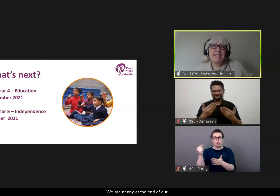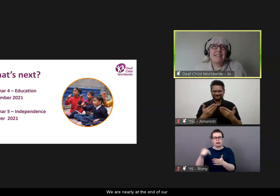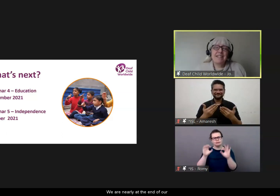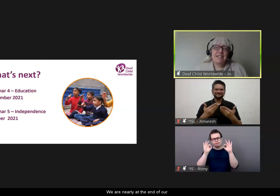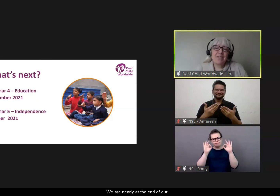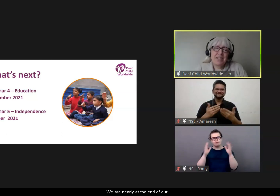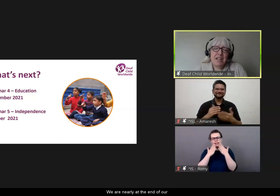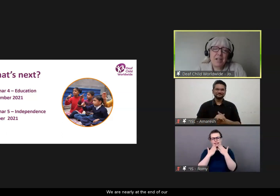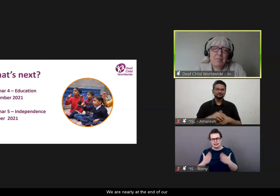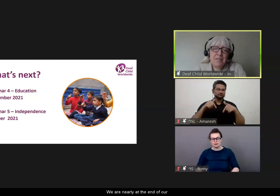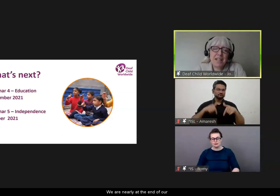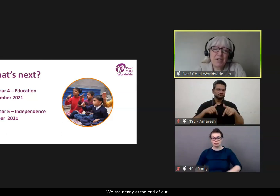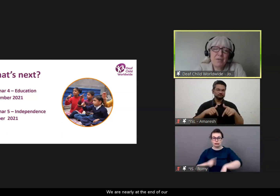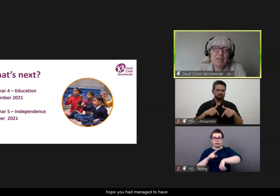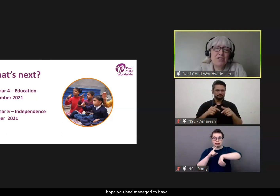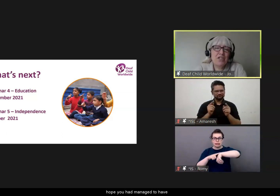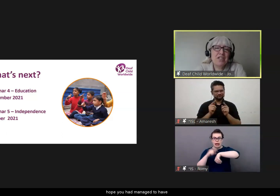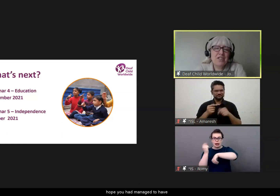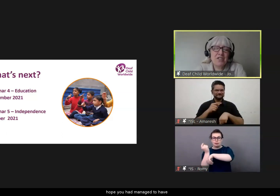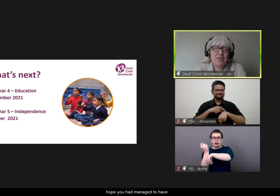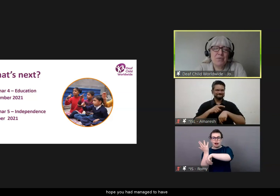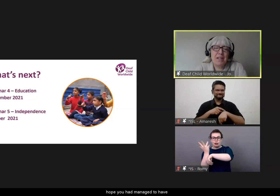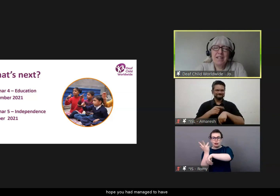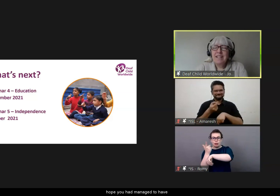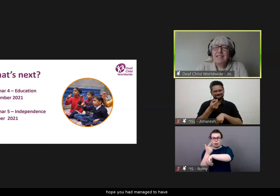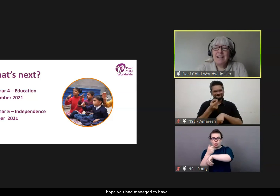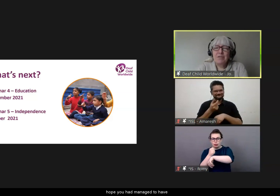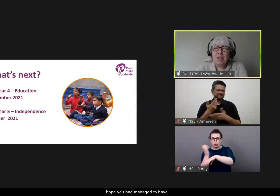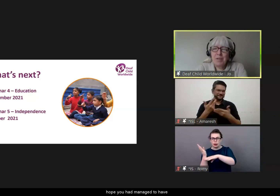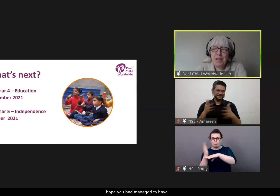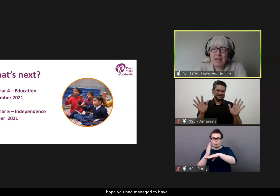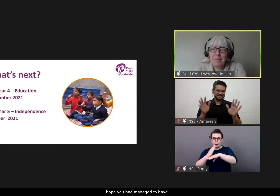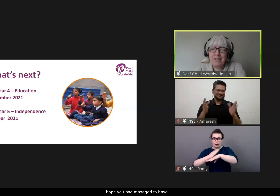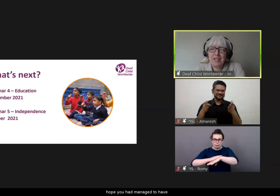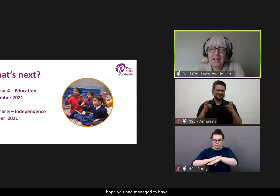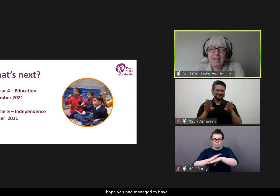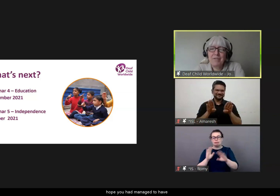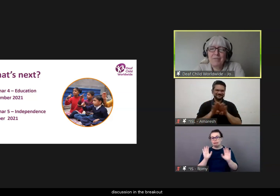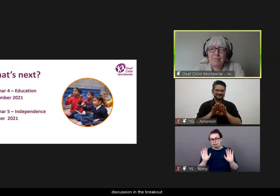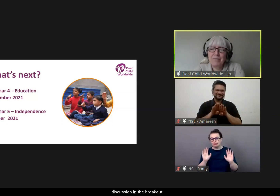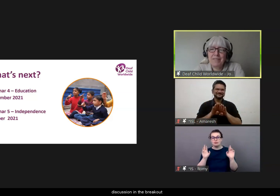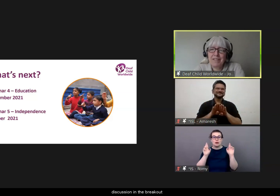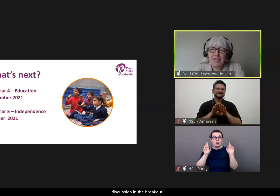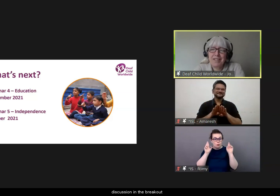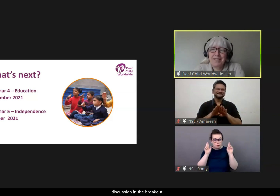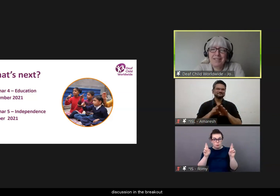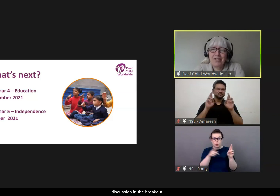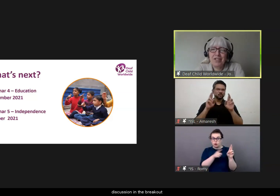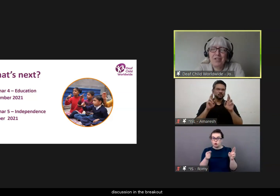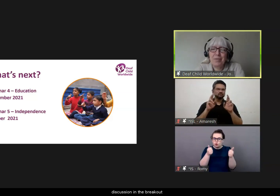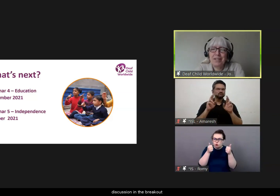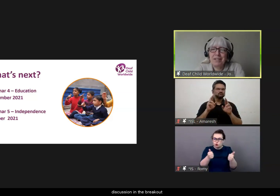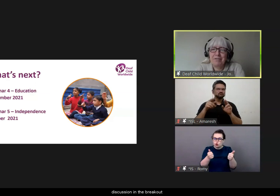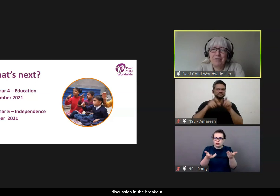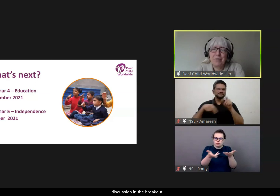We're nearly at the end of our time, so just to say, I do hope you had managed to have some interesting discussion